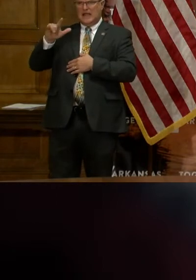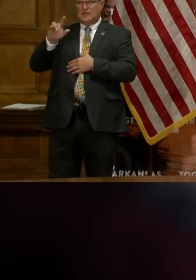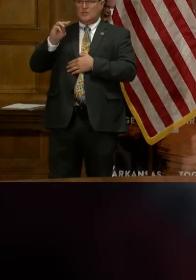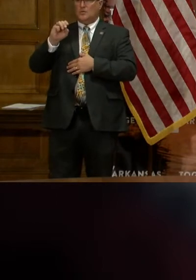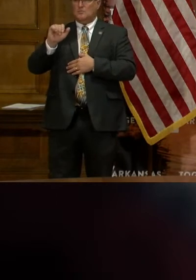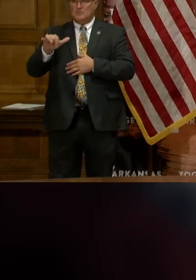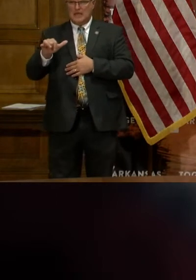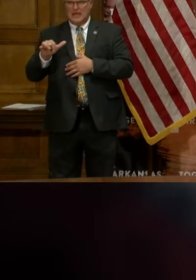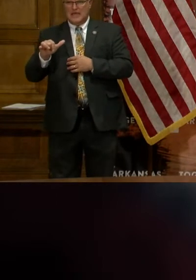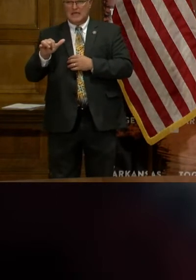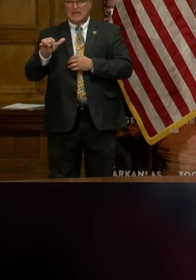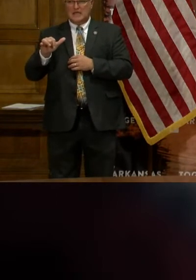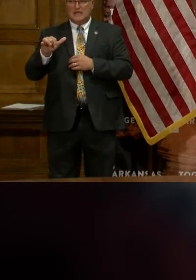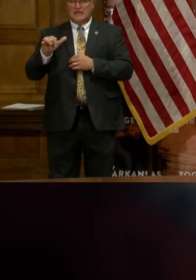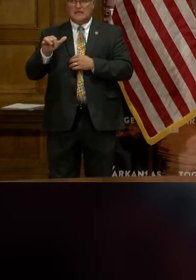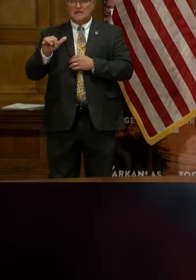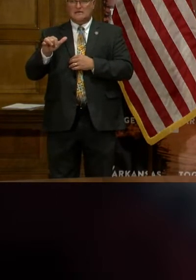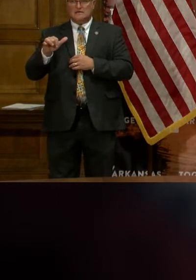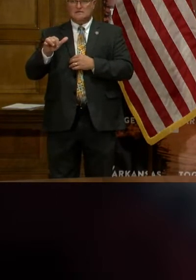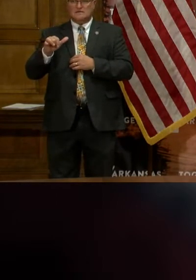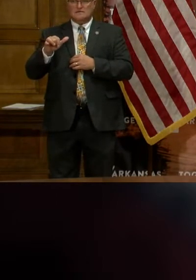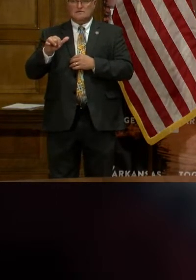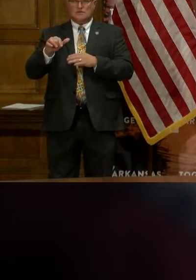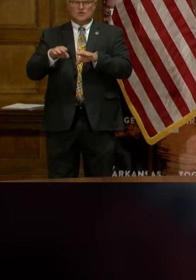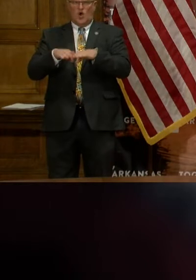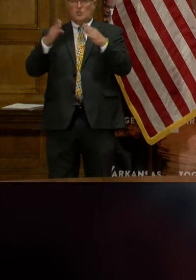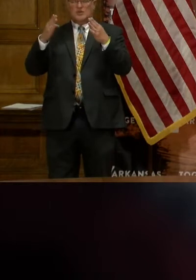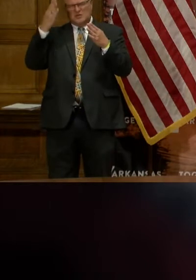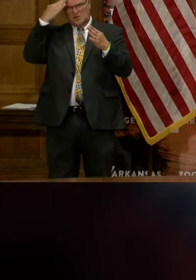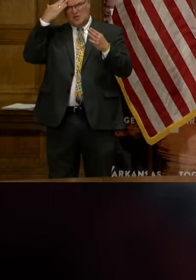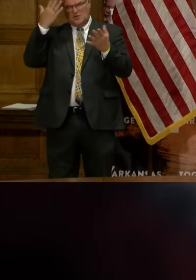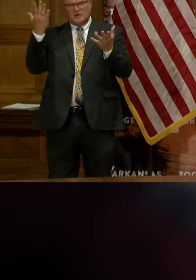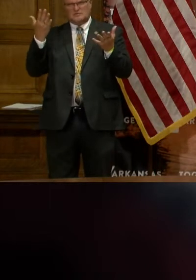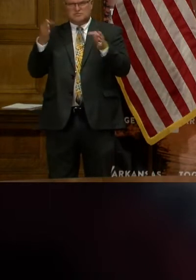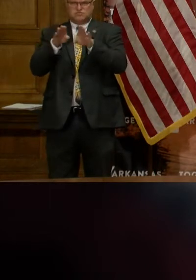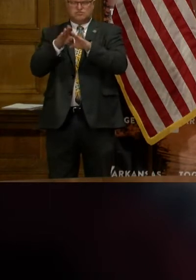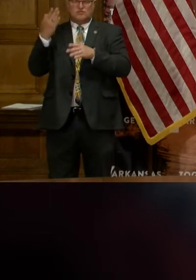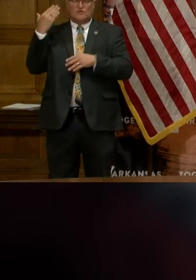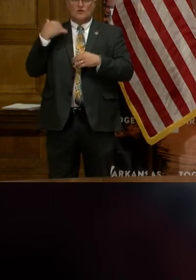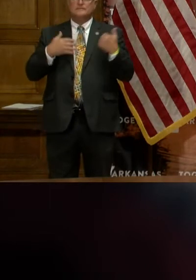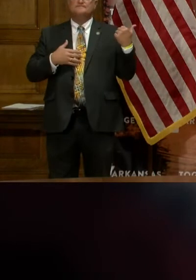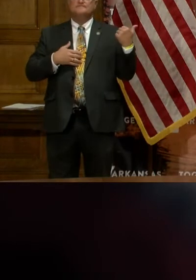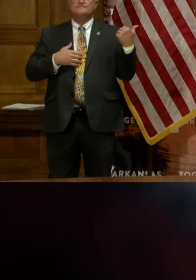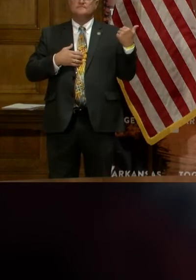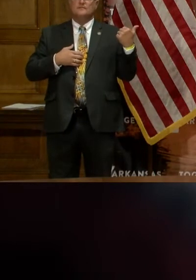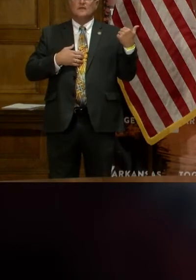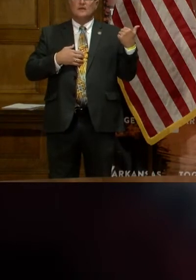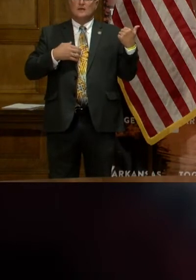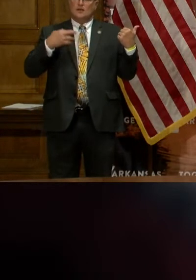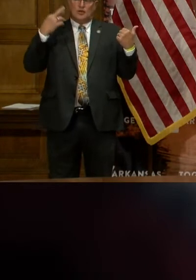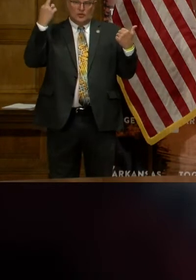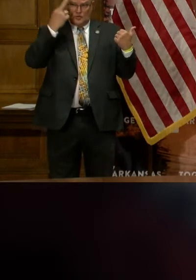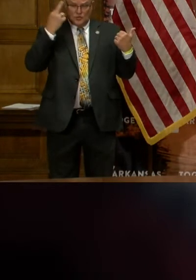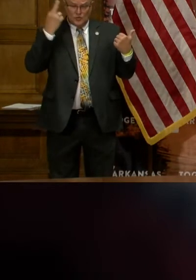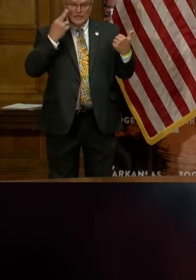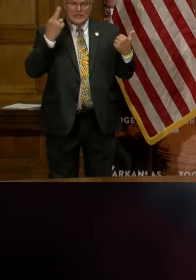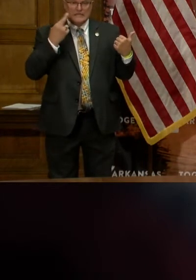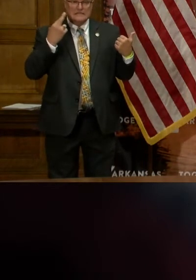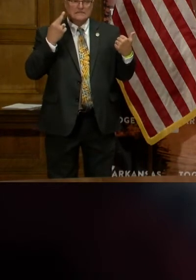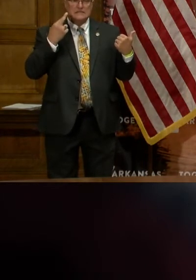May, kind of rolling back the reopening? Well, the reason is